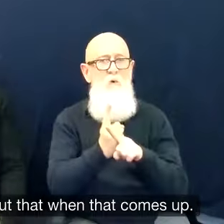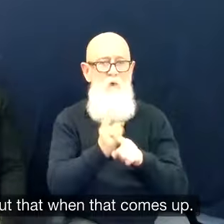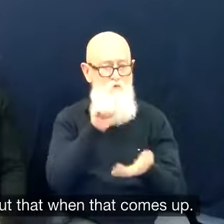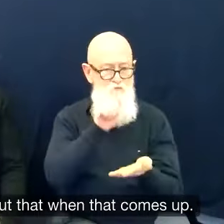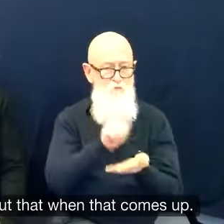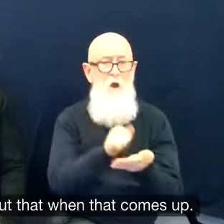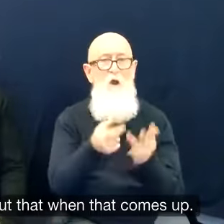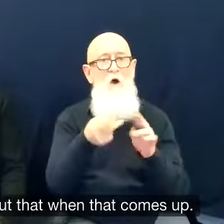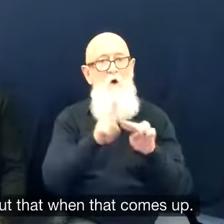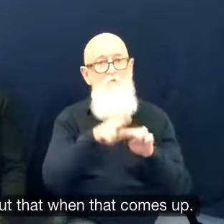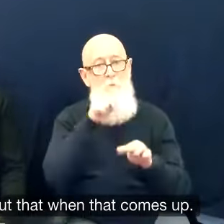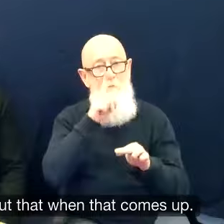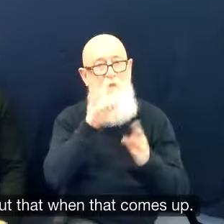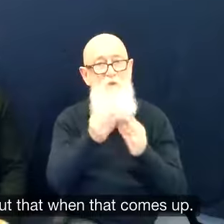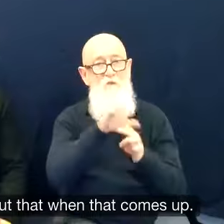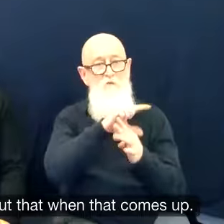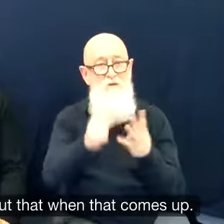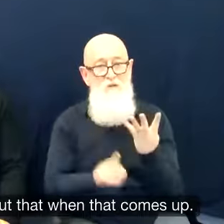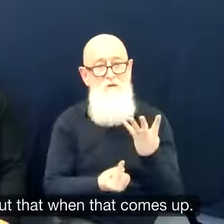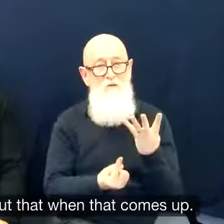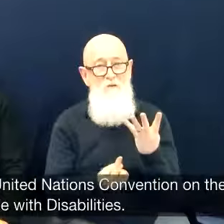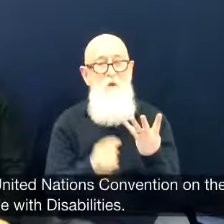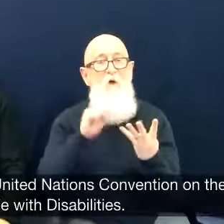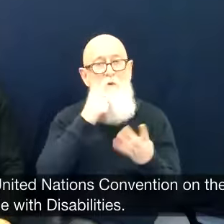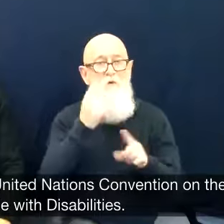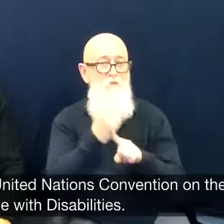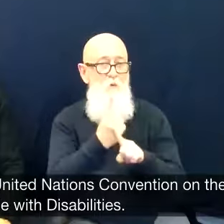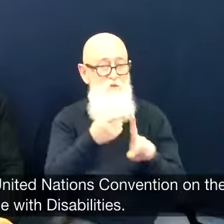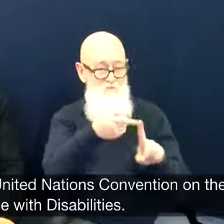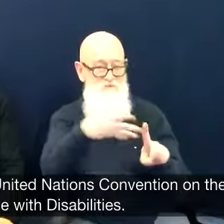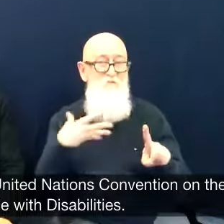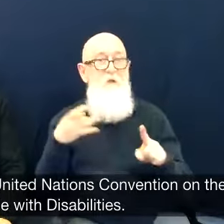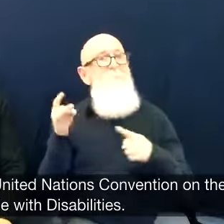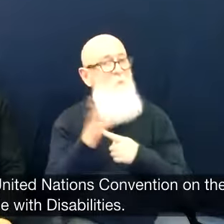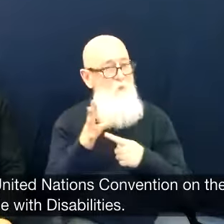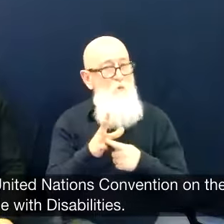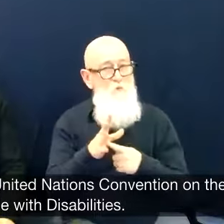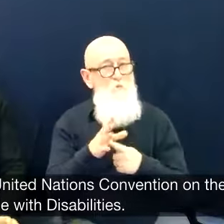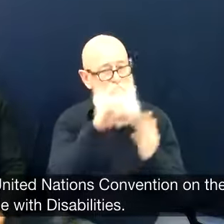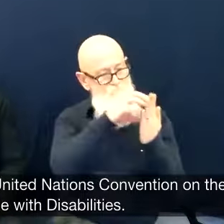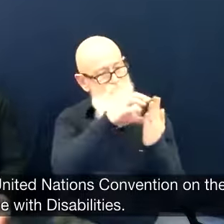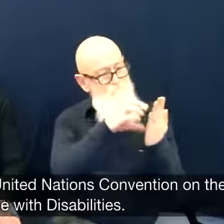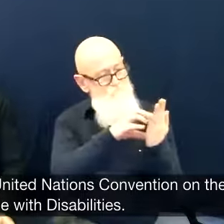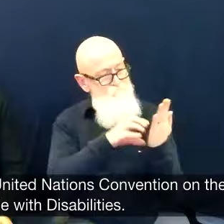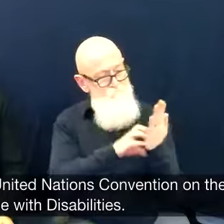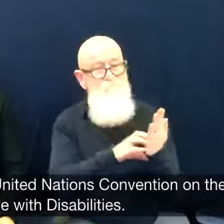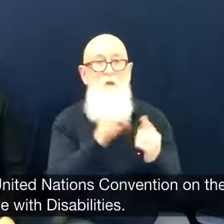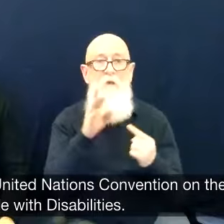about the themes that are important for participants to look